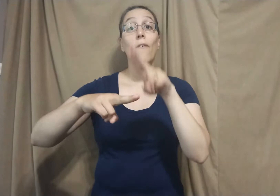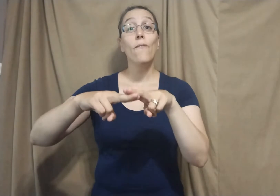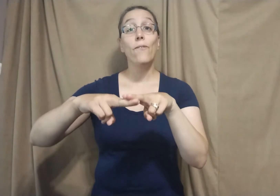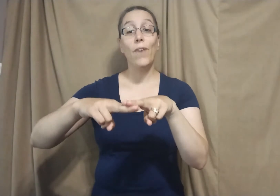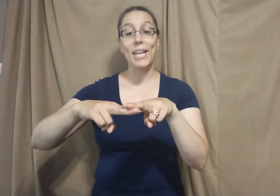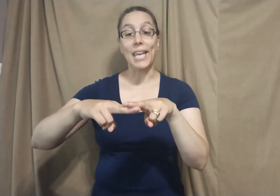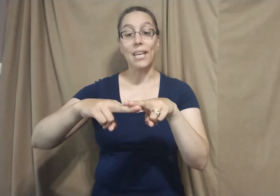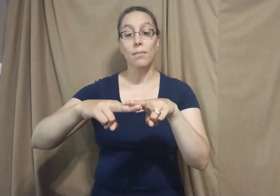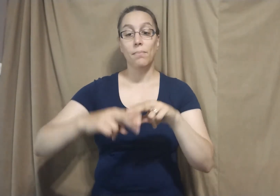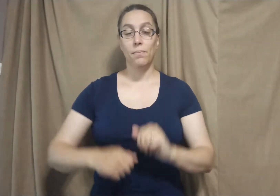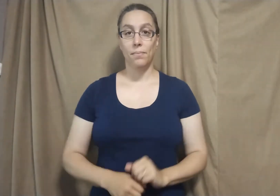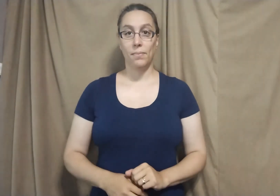funny,